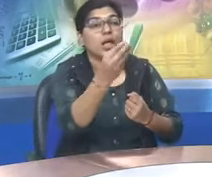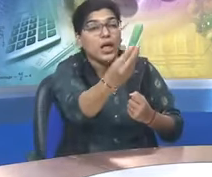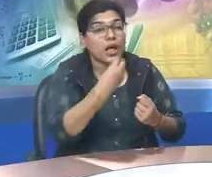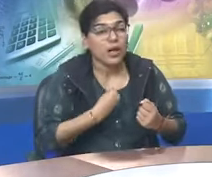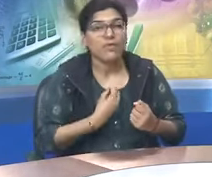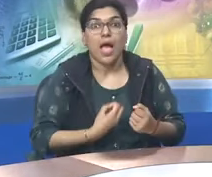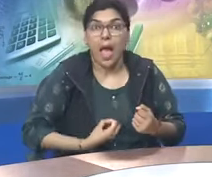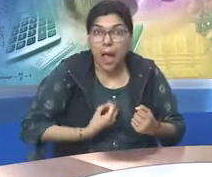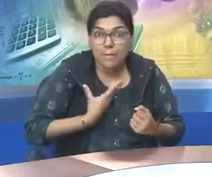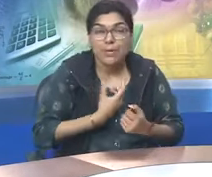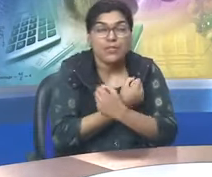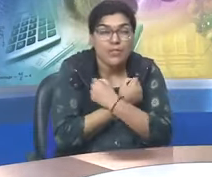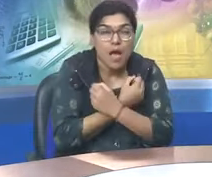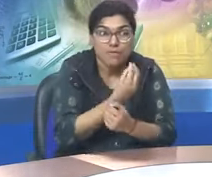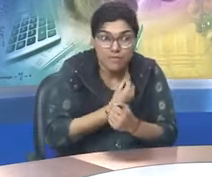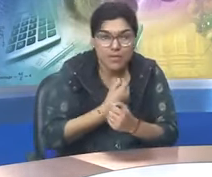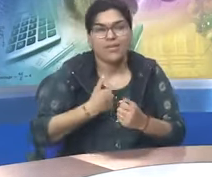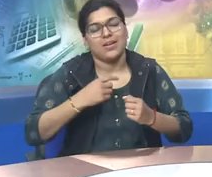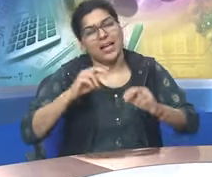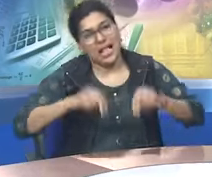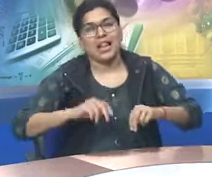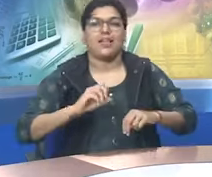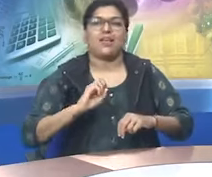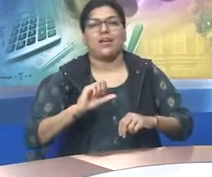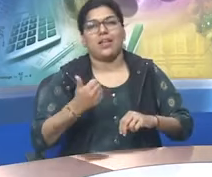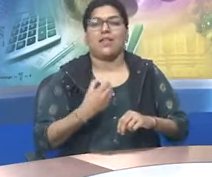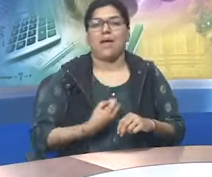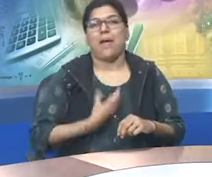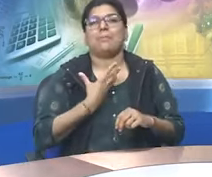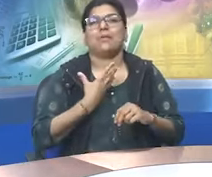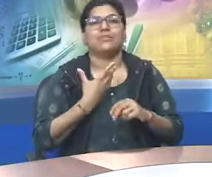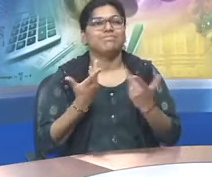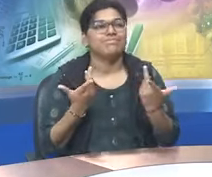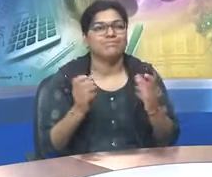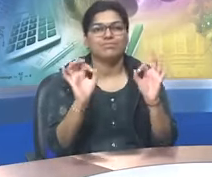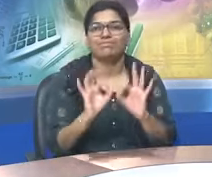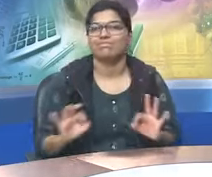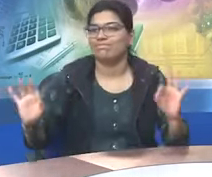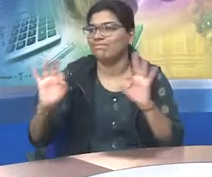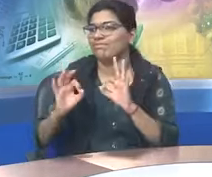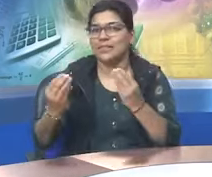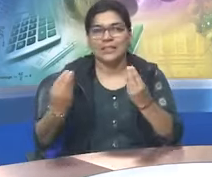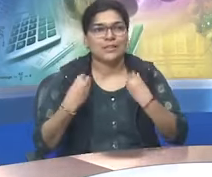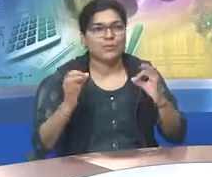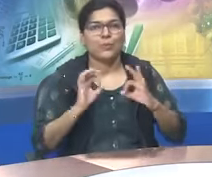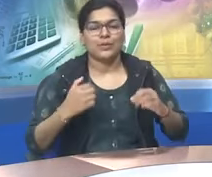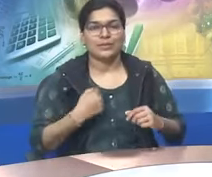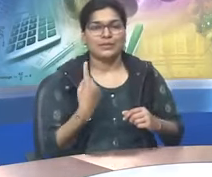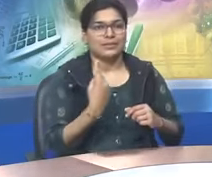She was feeling so lonely and she was in need of love to be happy.